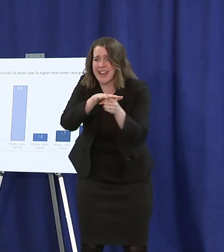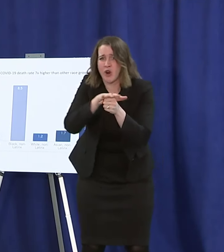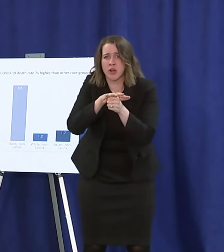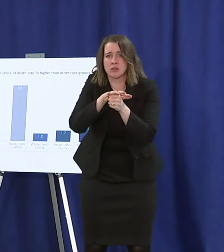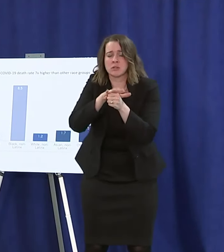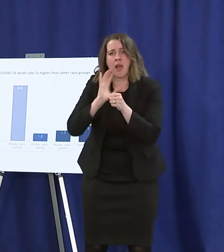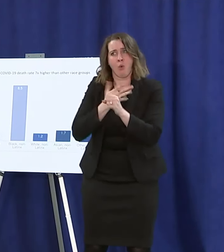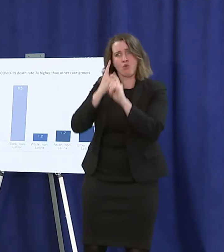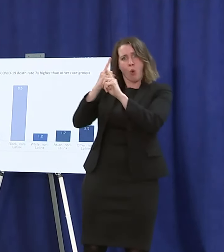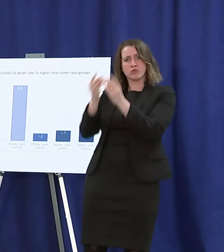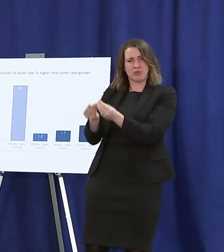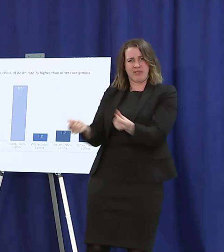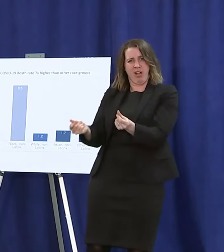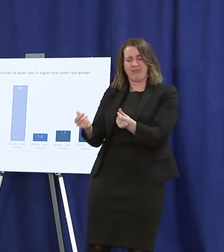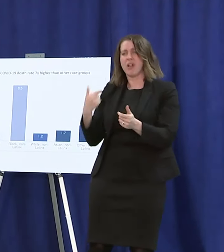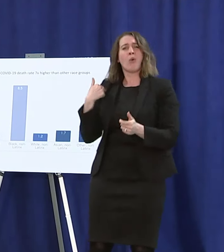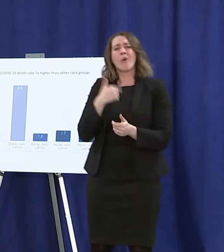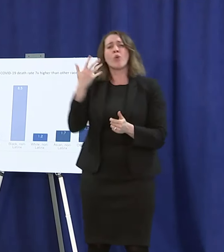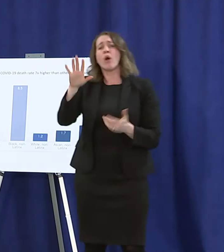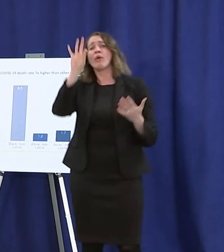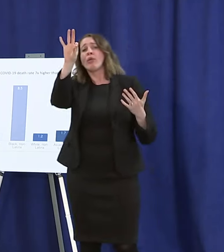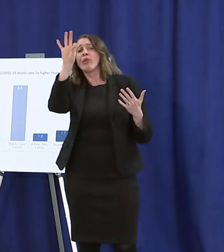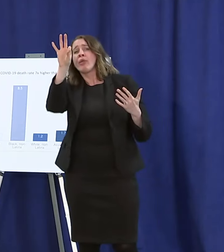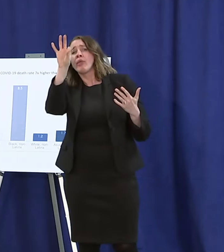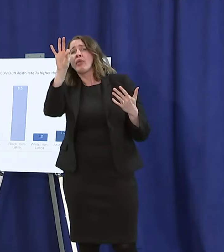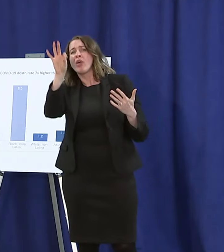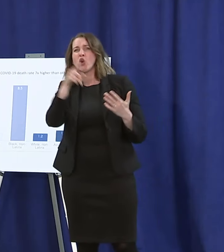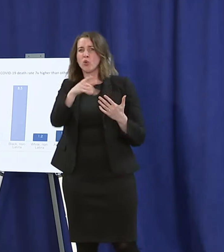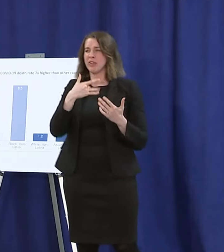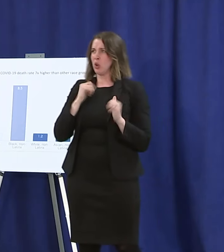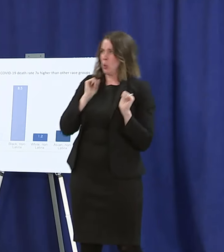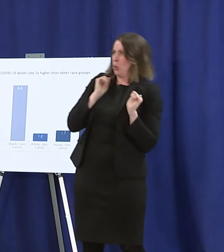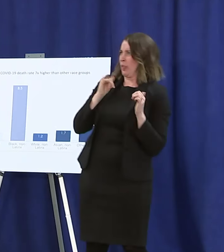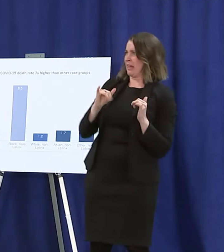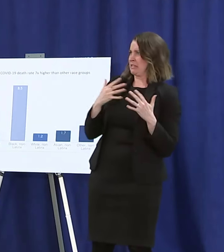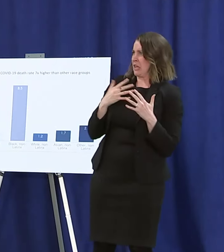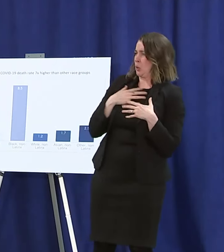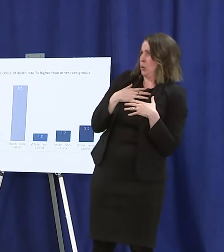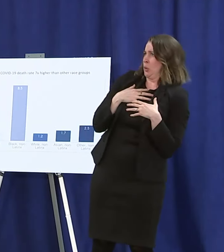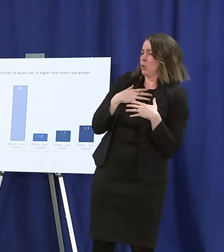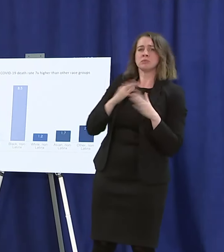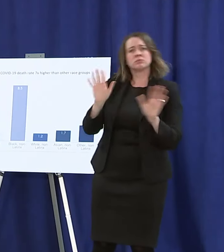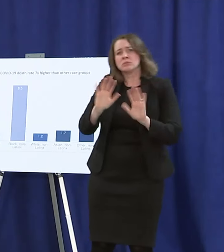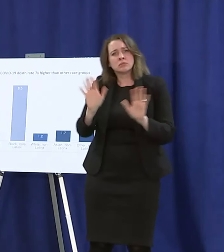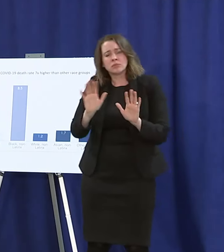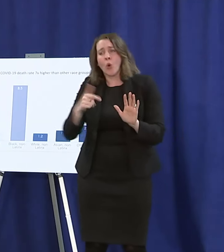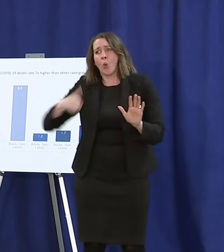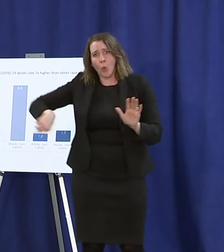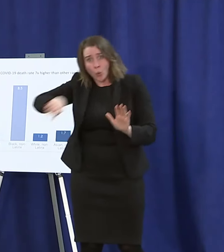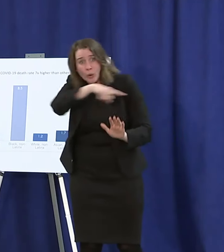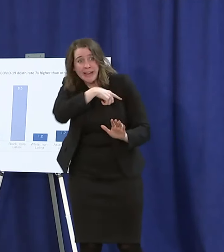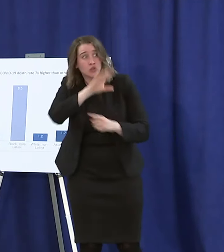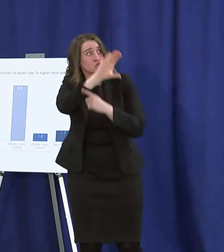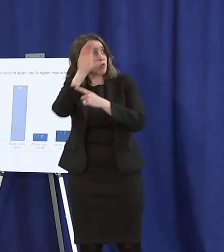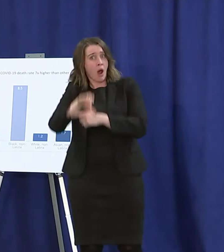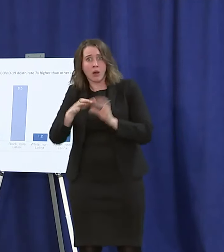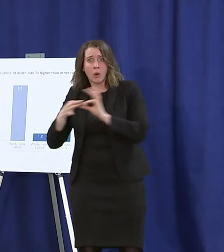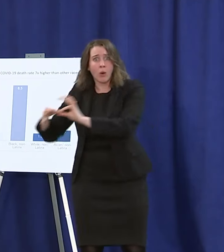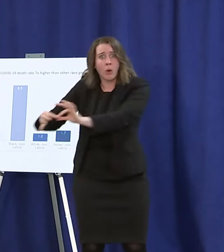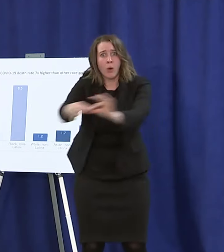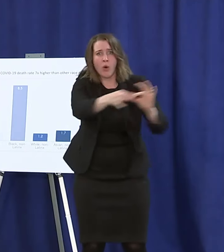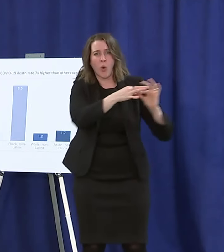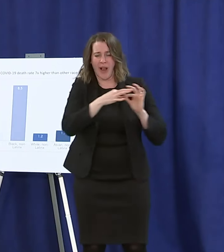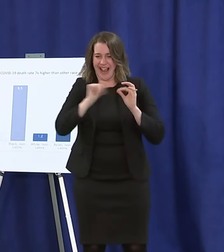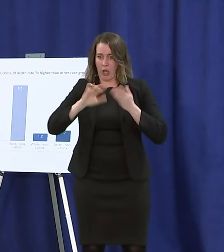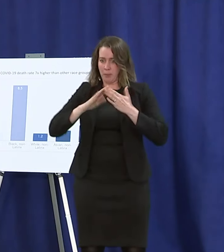you out statistics. We're not just trying to shock the consciousness. We are resolving as a city, as a community,